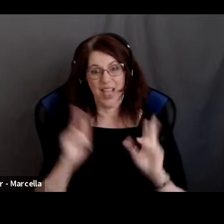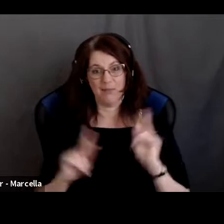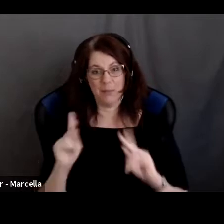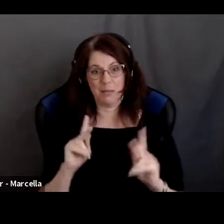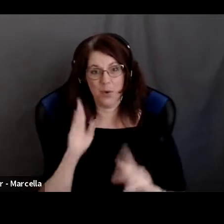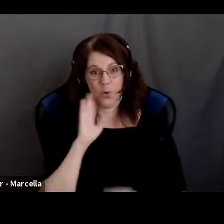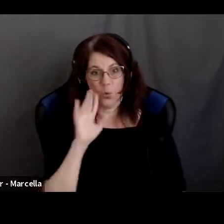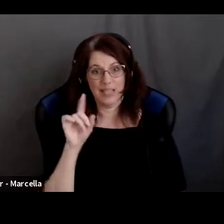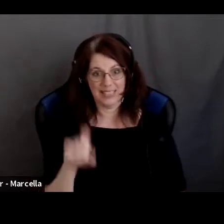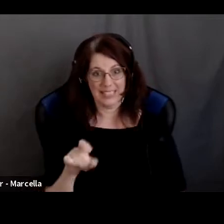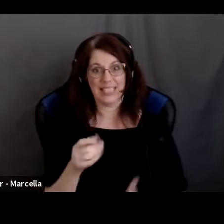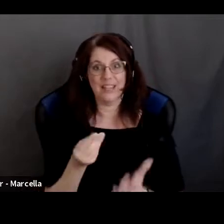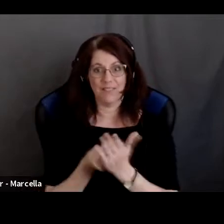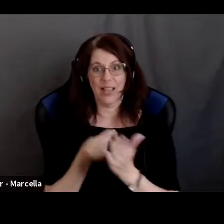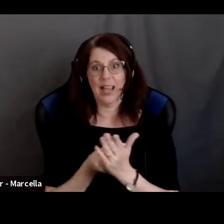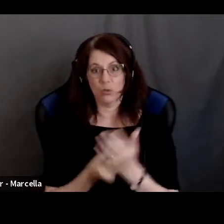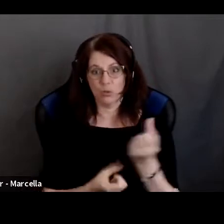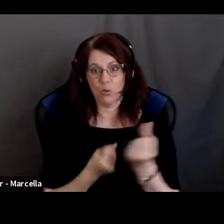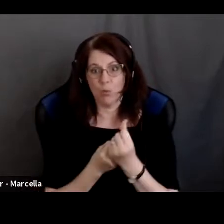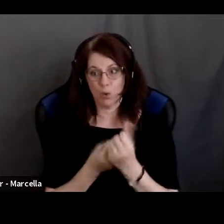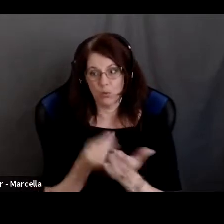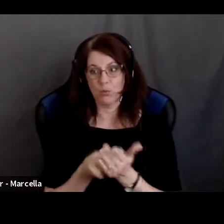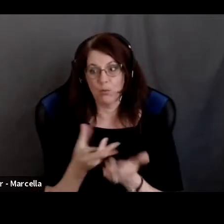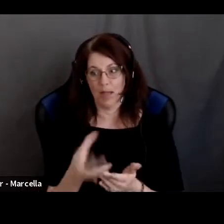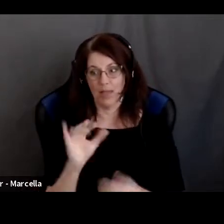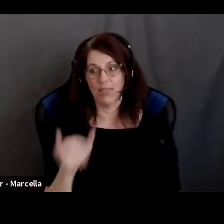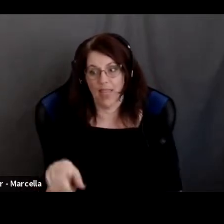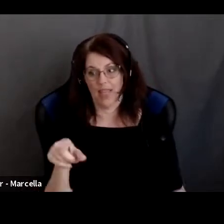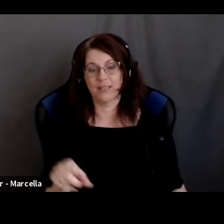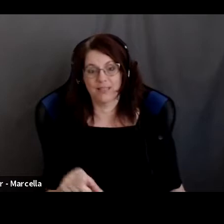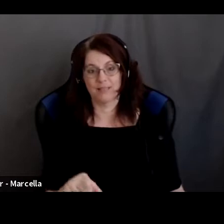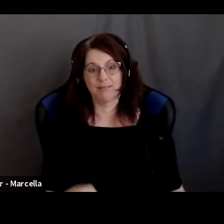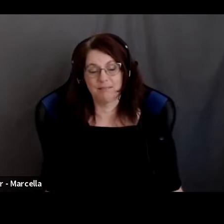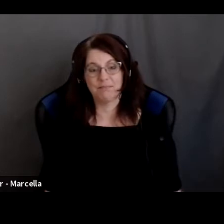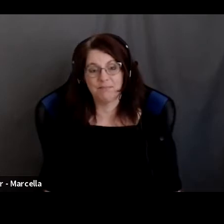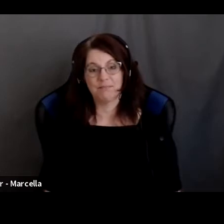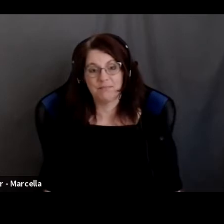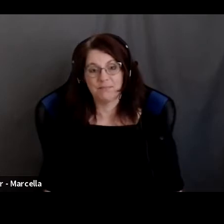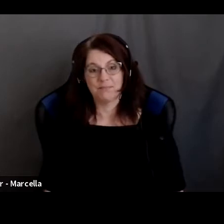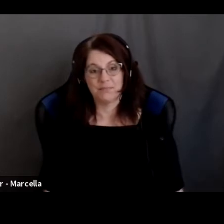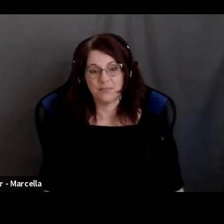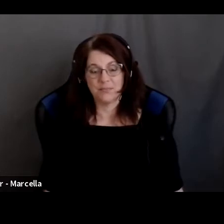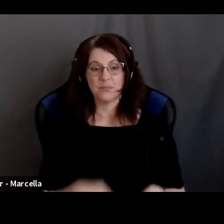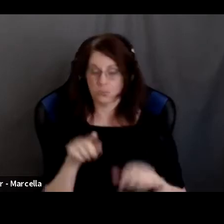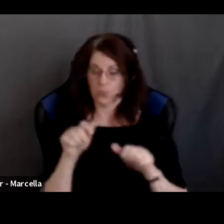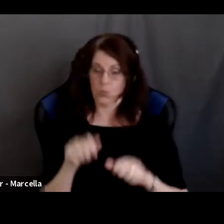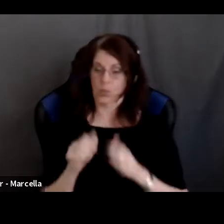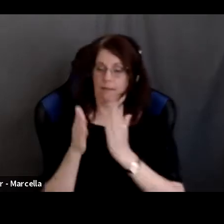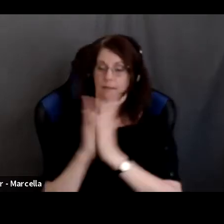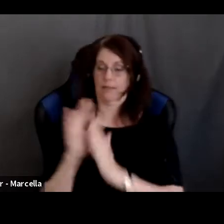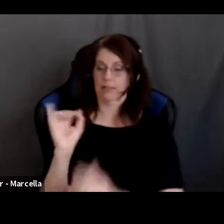going to need financial support to get that. So you can, again, petition your insurance